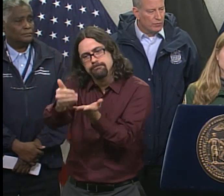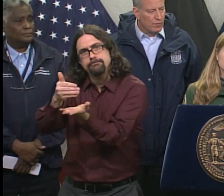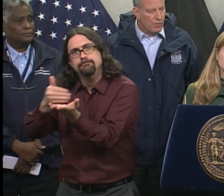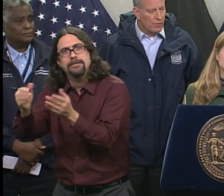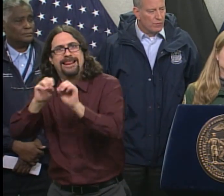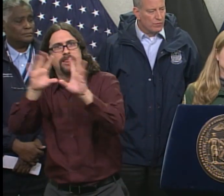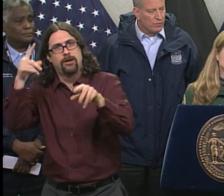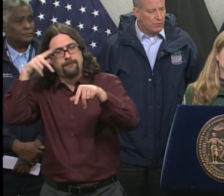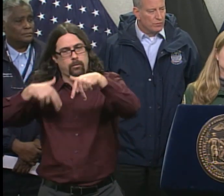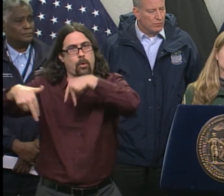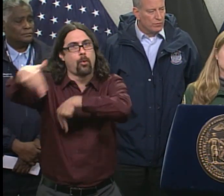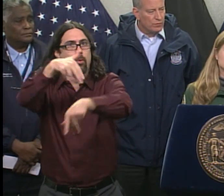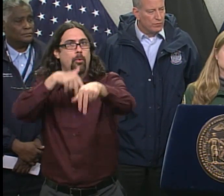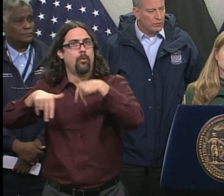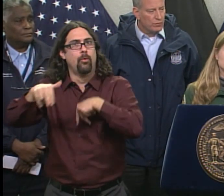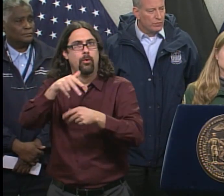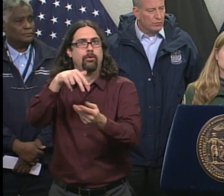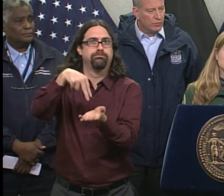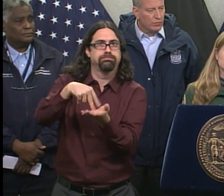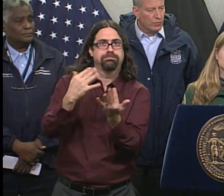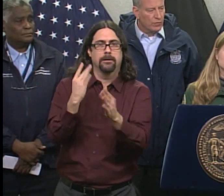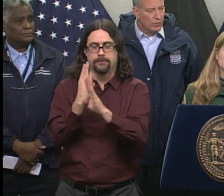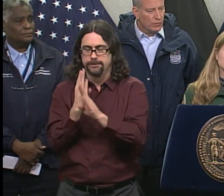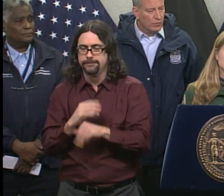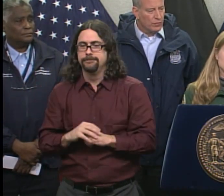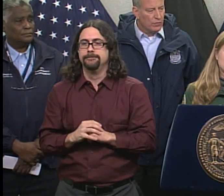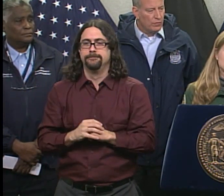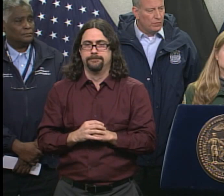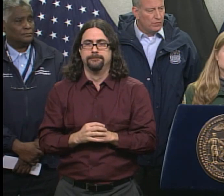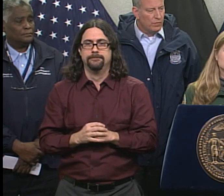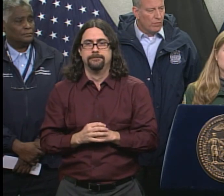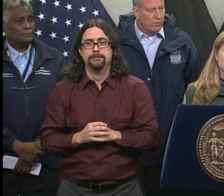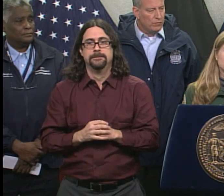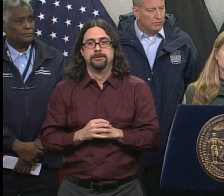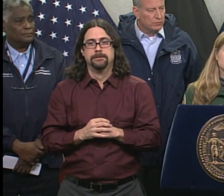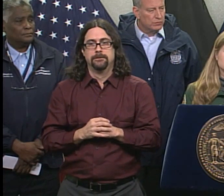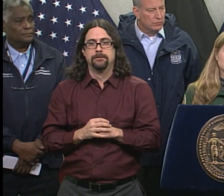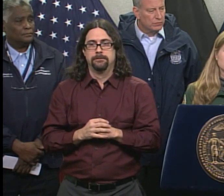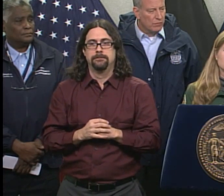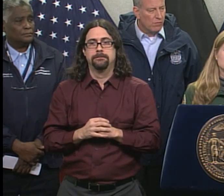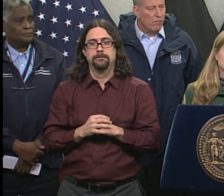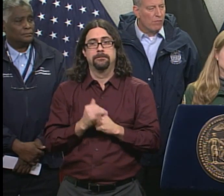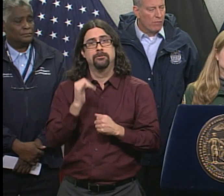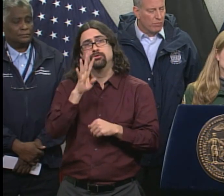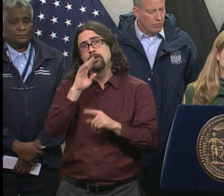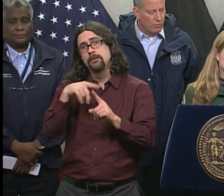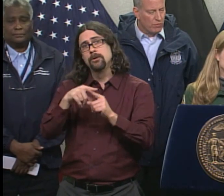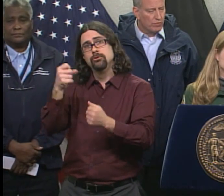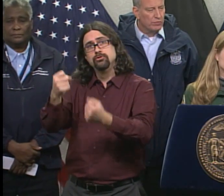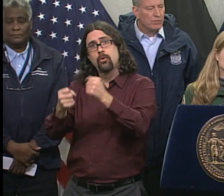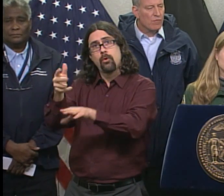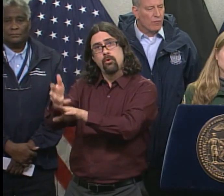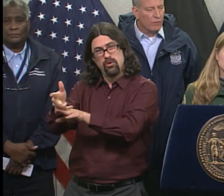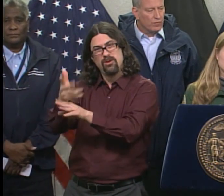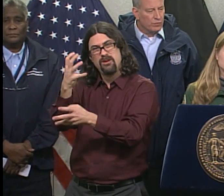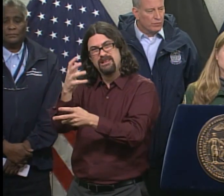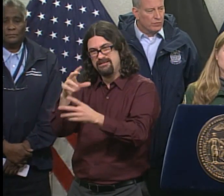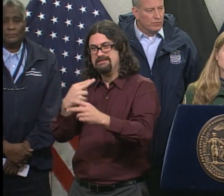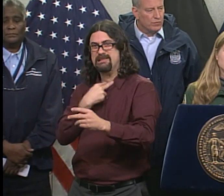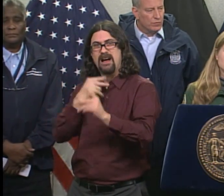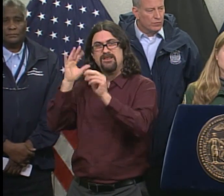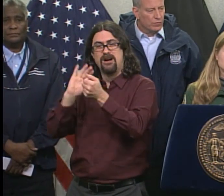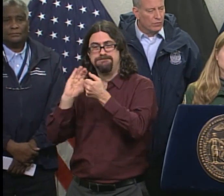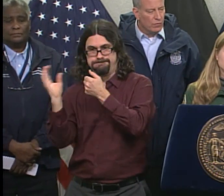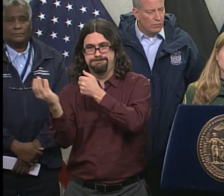street open and you move that snow into the middle of the street, a passenger car will get stuck. I saw this happening this morning when I was